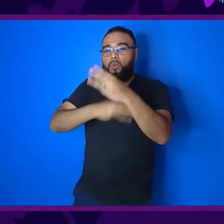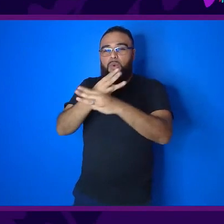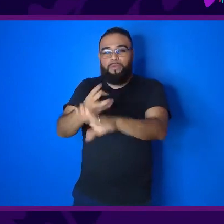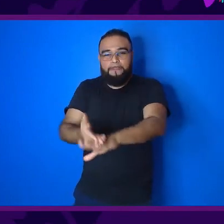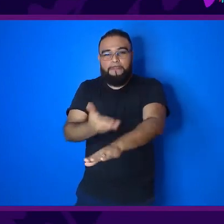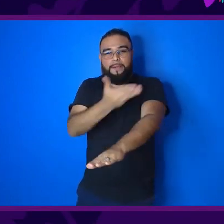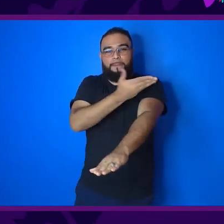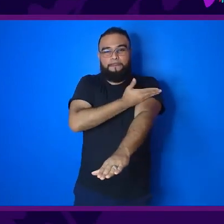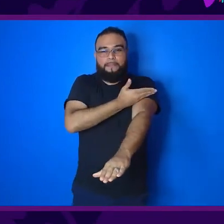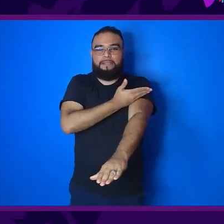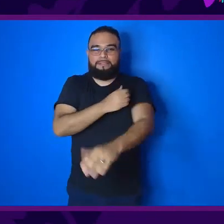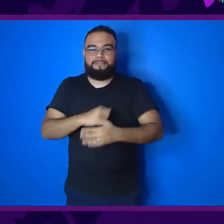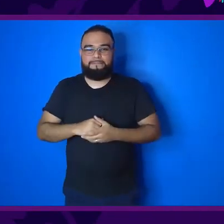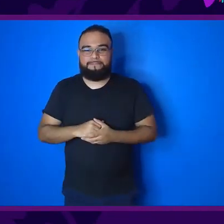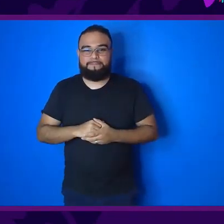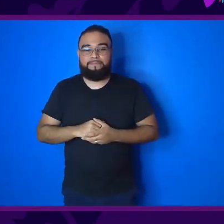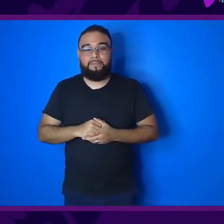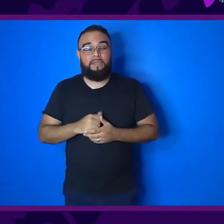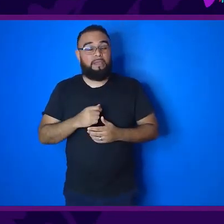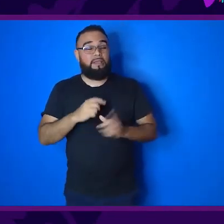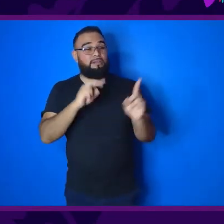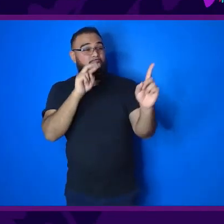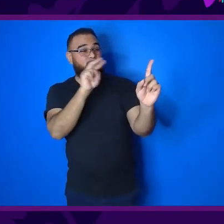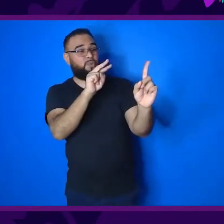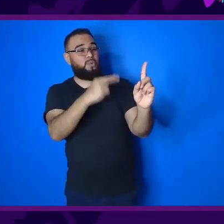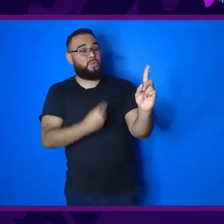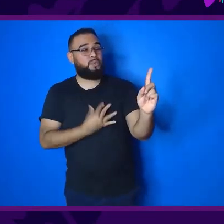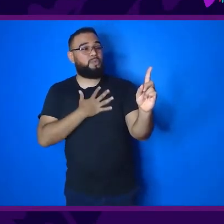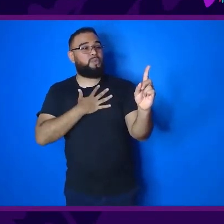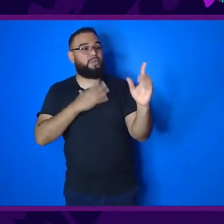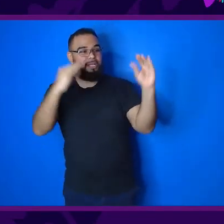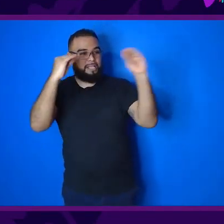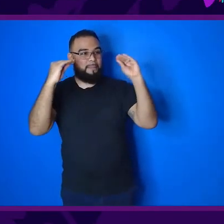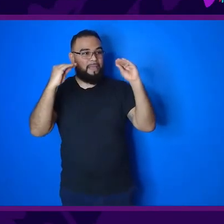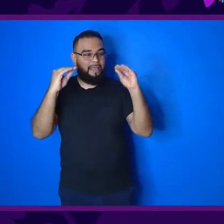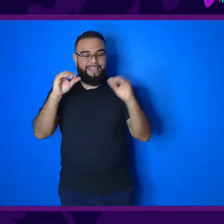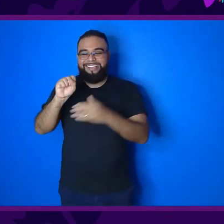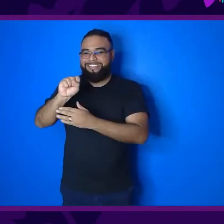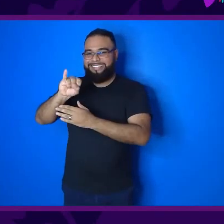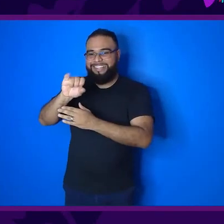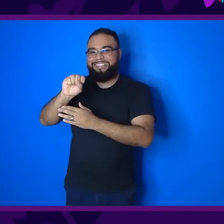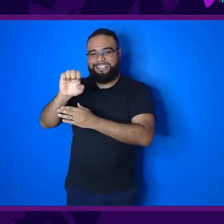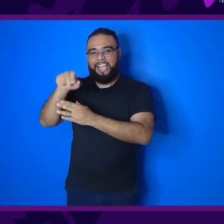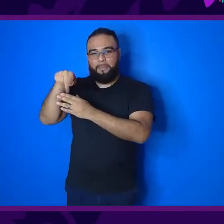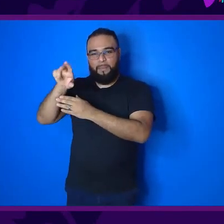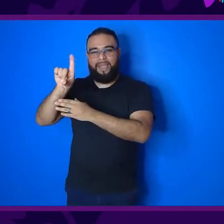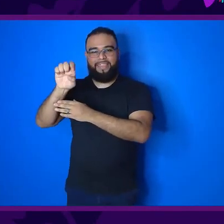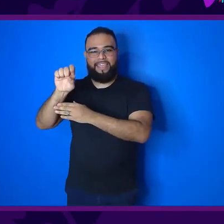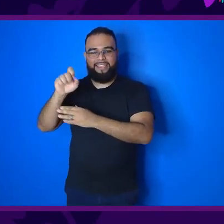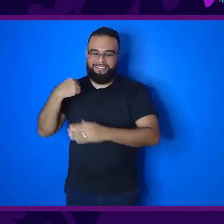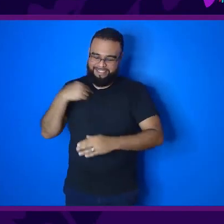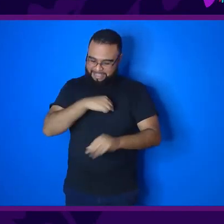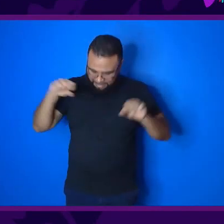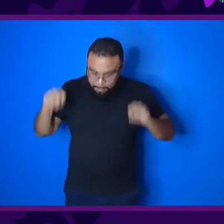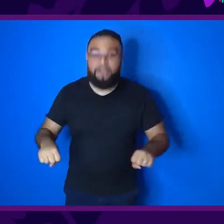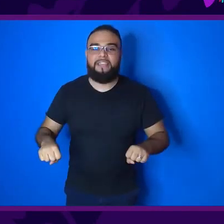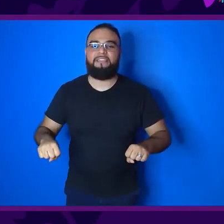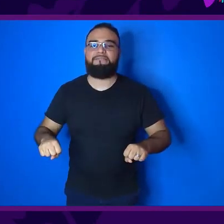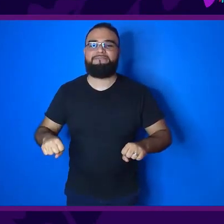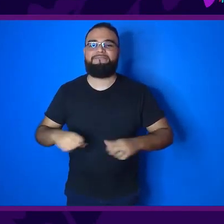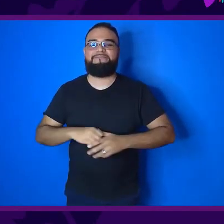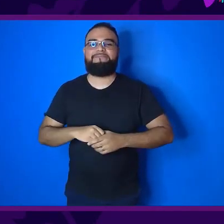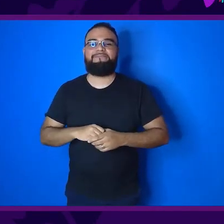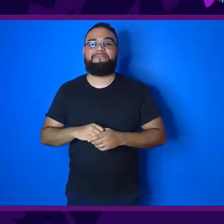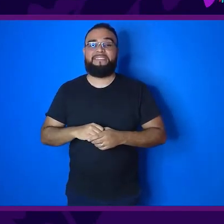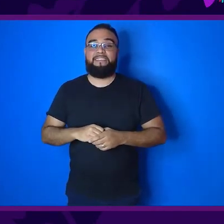me throughout the years that sí se puede. Dolores, we send you our love and